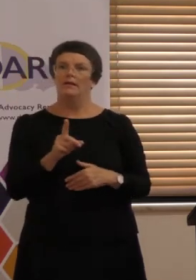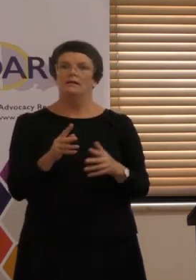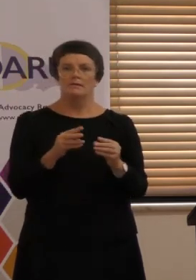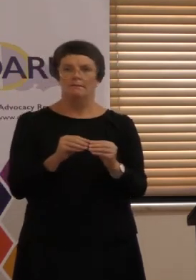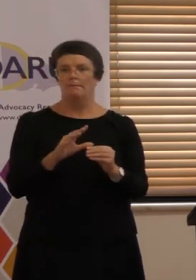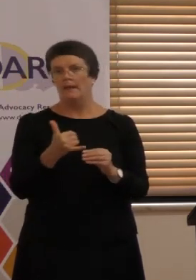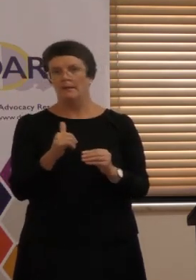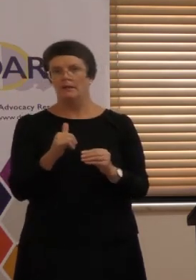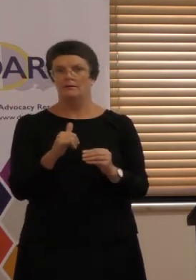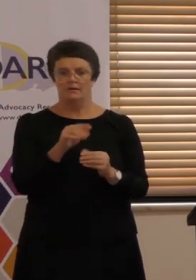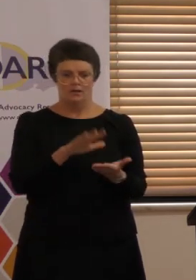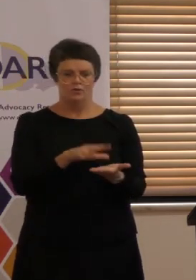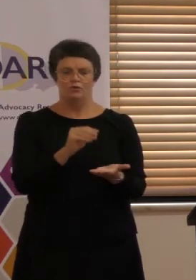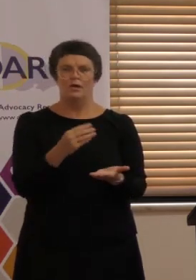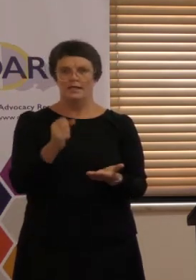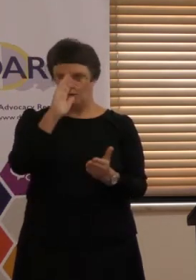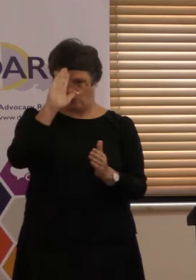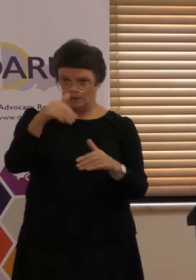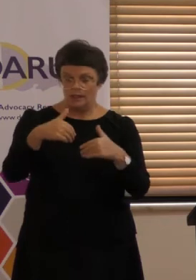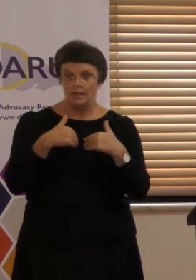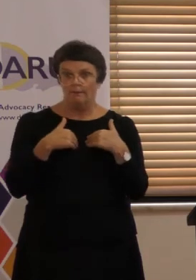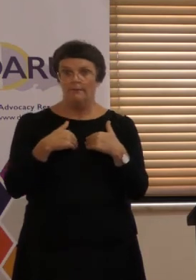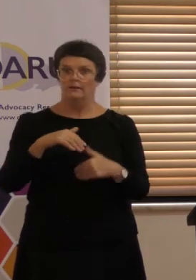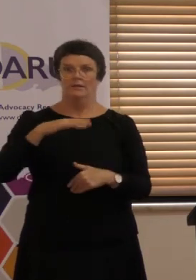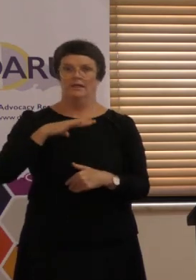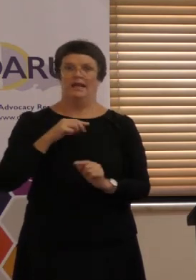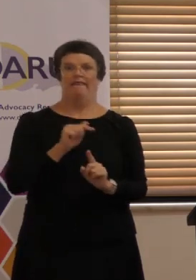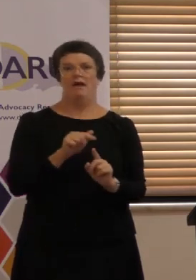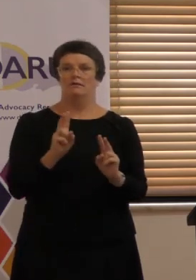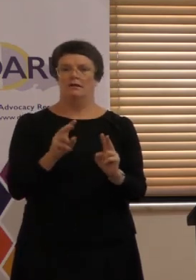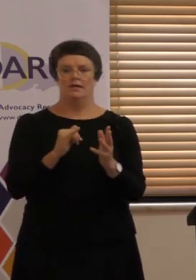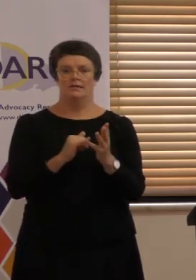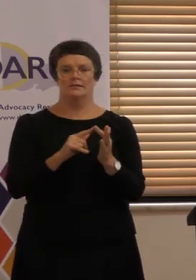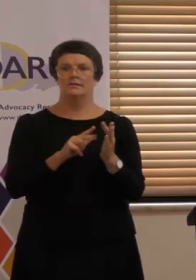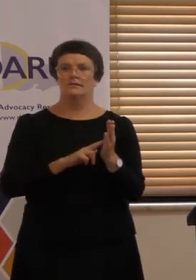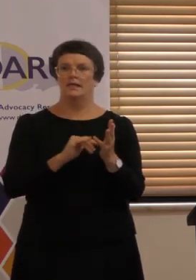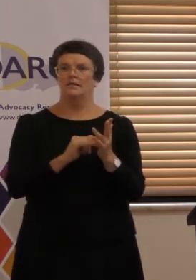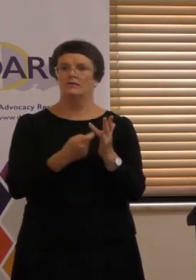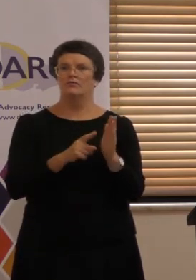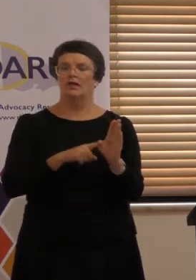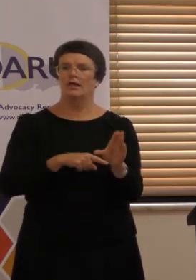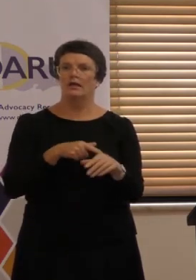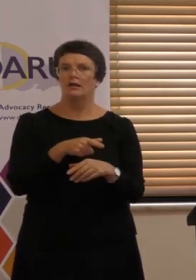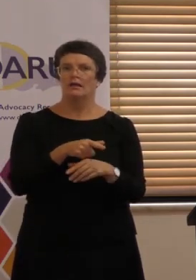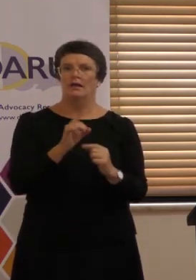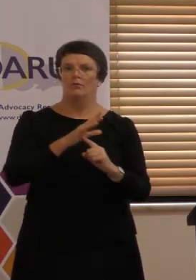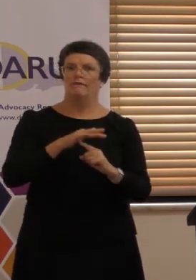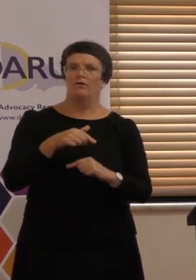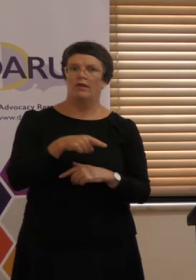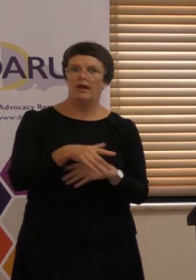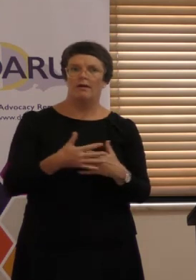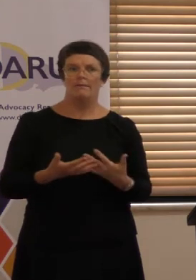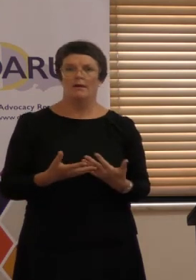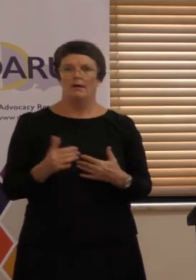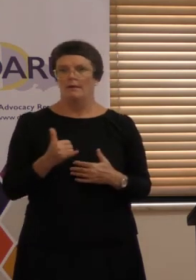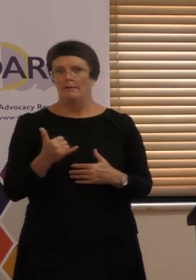autism, just letting them have access to that, again, it doesn't cost any money for the school, it's not something the school's